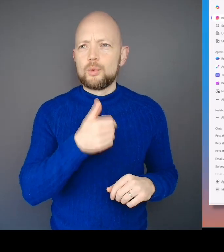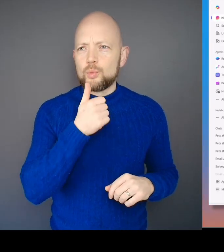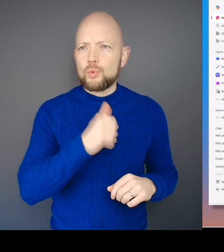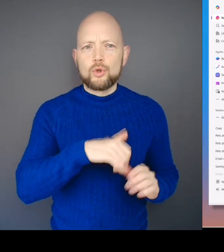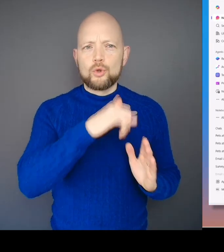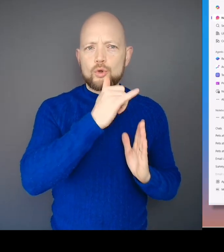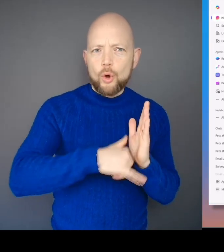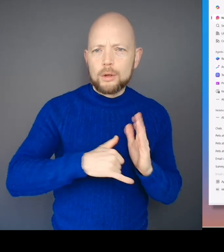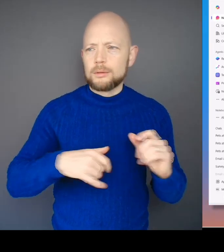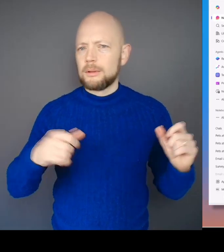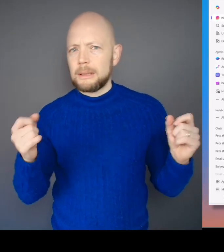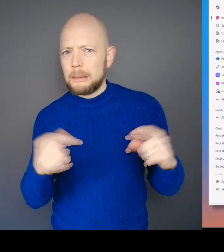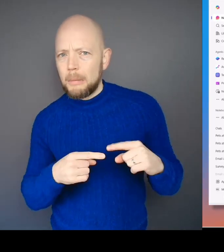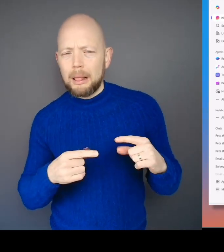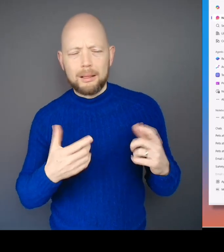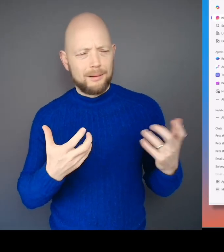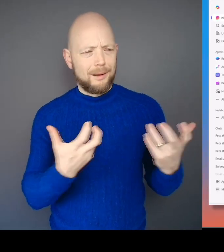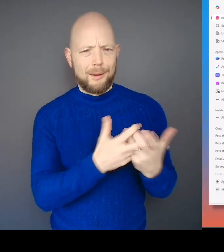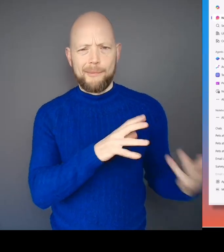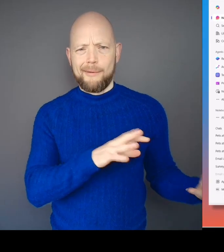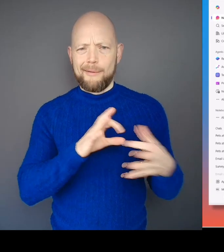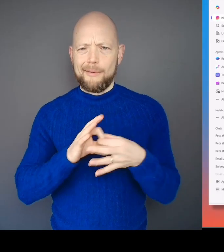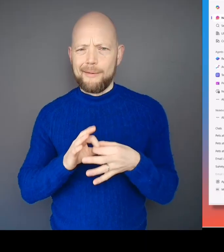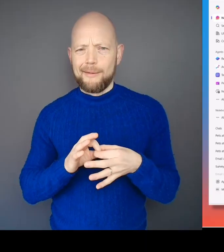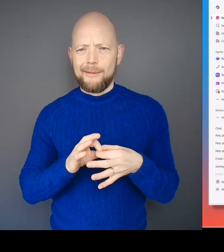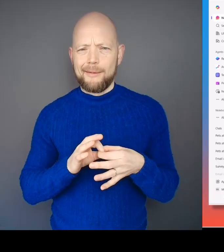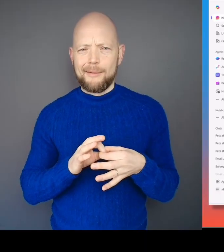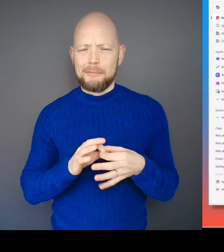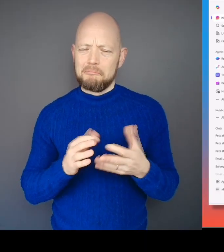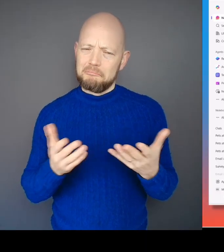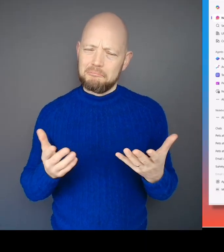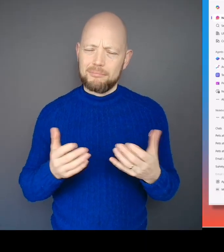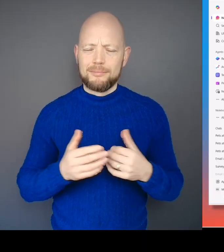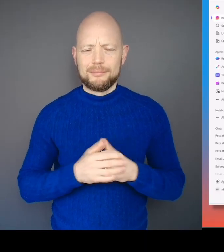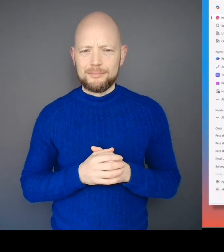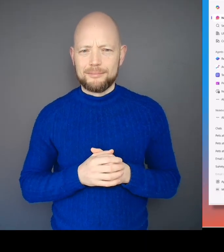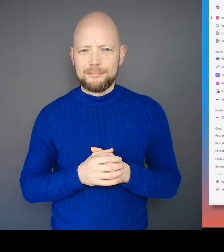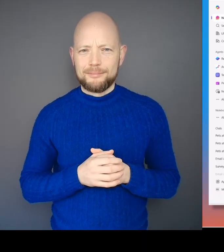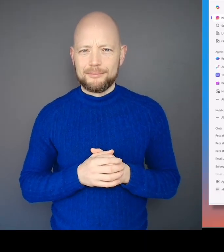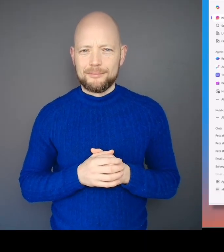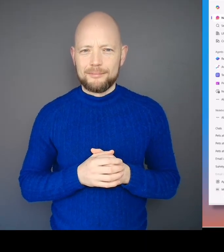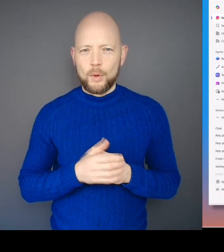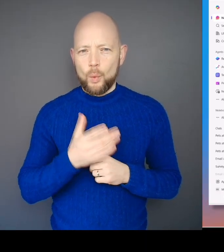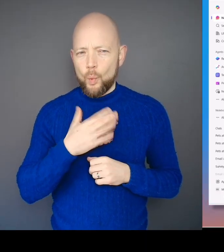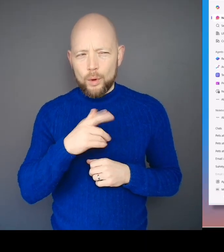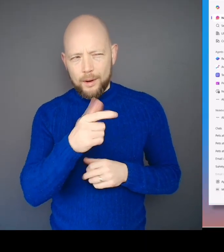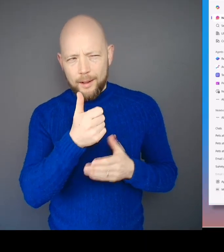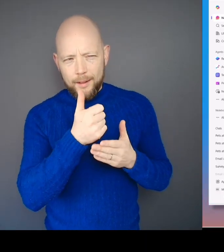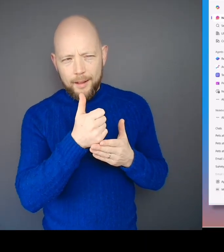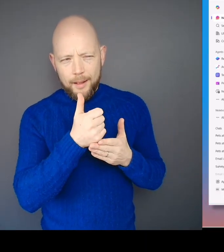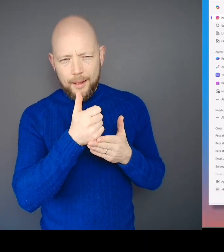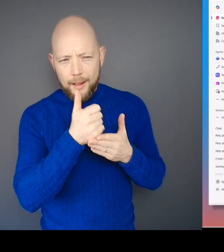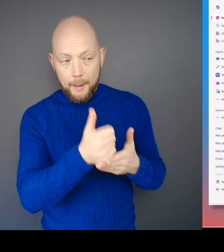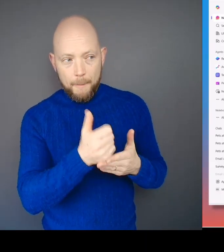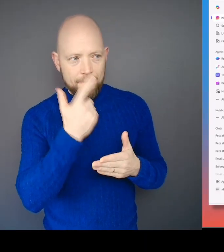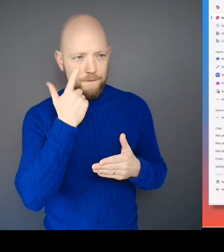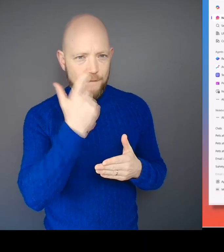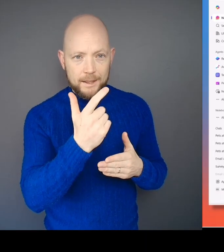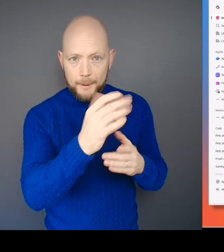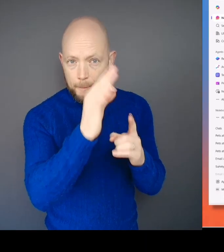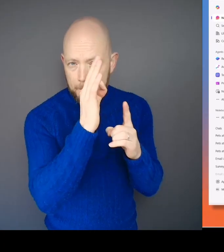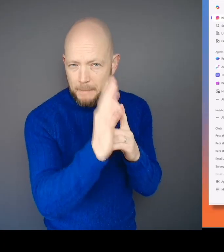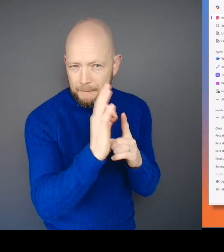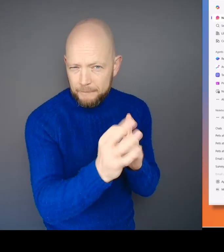the last prompt that I just put in something very general and it brought back a lot of things. But often you want to help it to find something